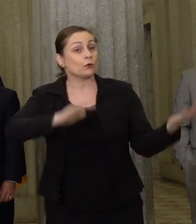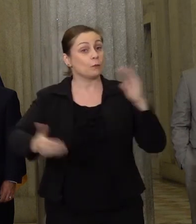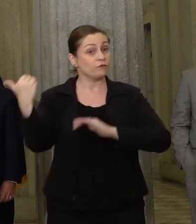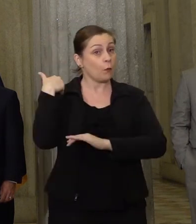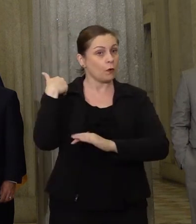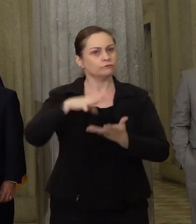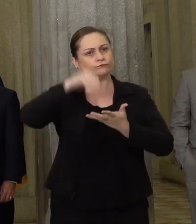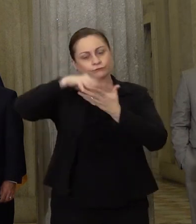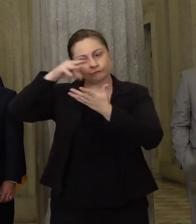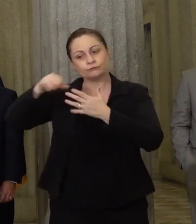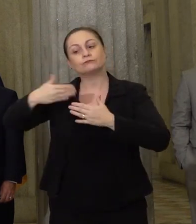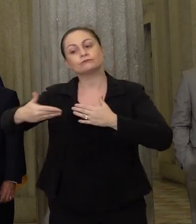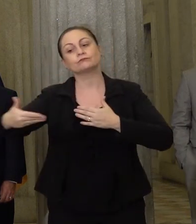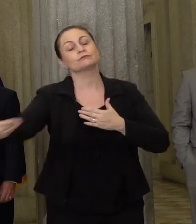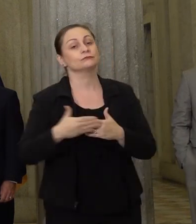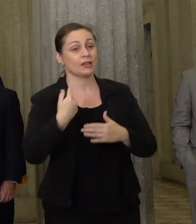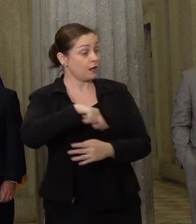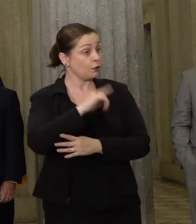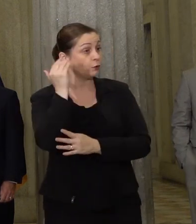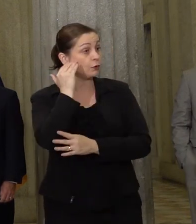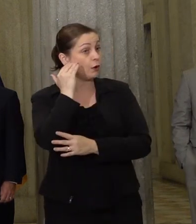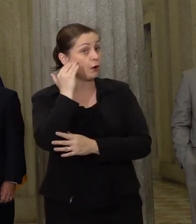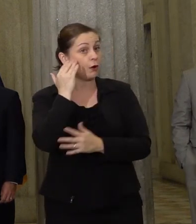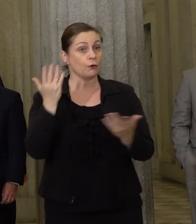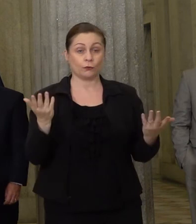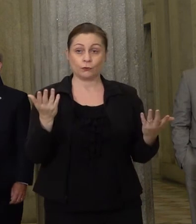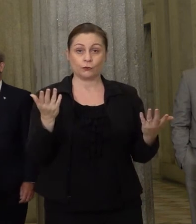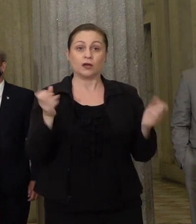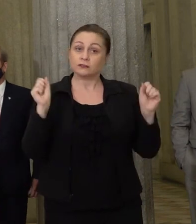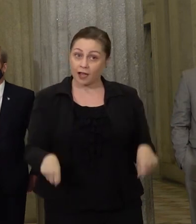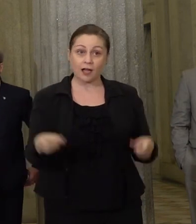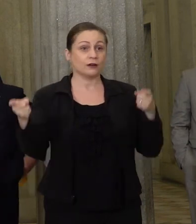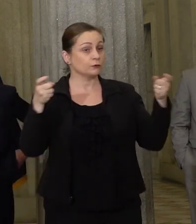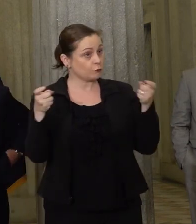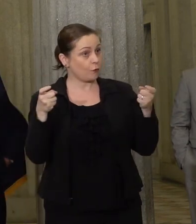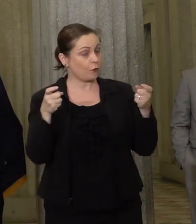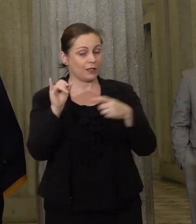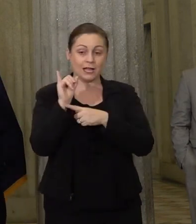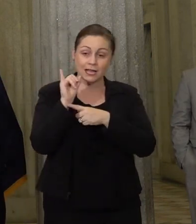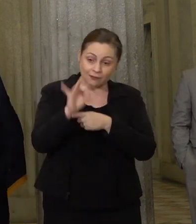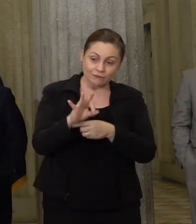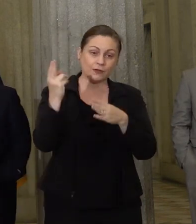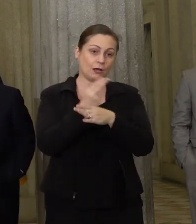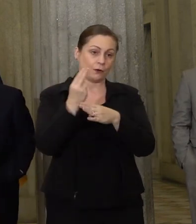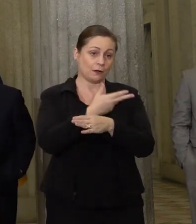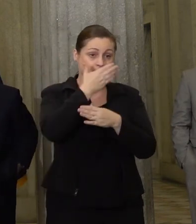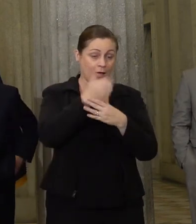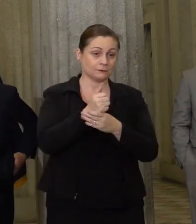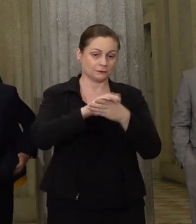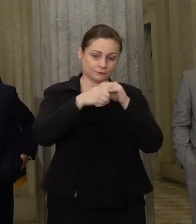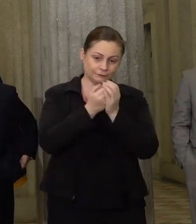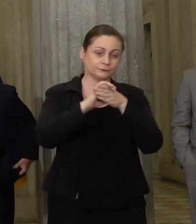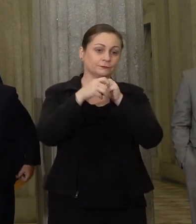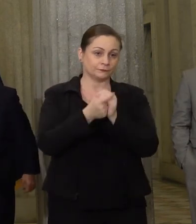We're learning things more and more about it. And we know that it can be controlled if we wear that mask, wash